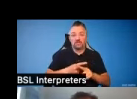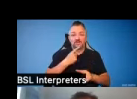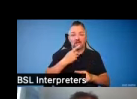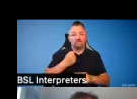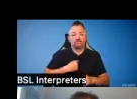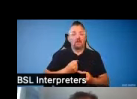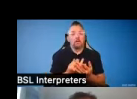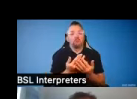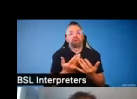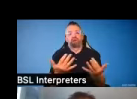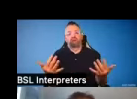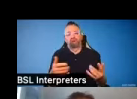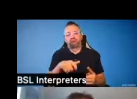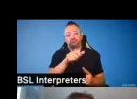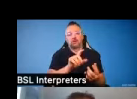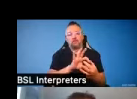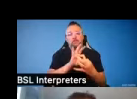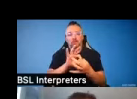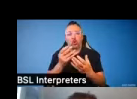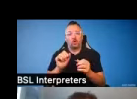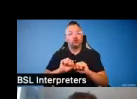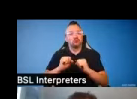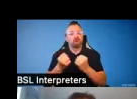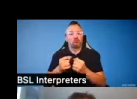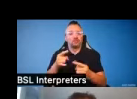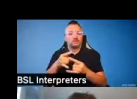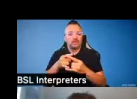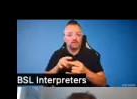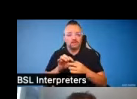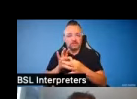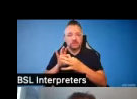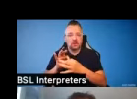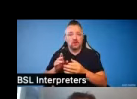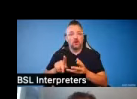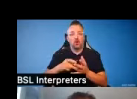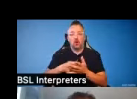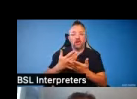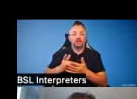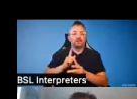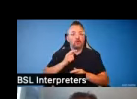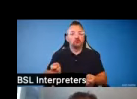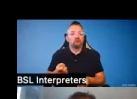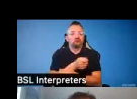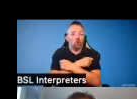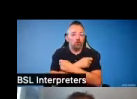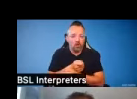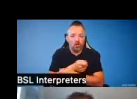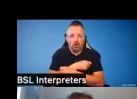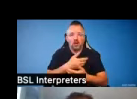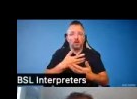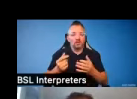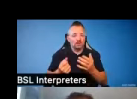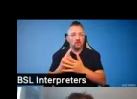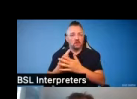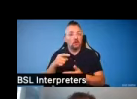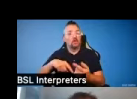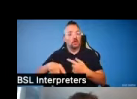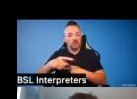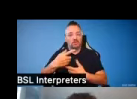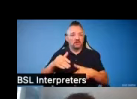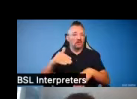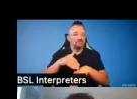partners, having group sex, using sex on premises venues or saunas or sex parties, and they seem to be much more likely to be affected.